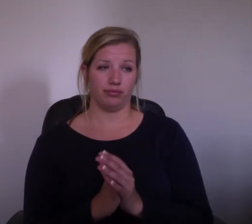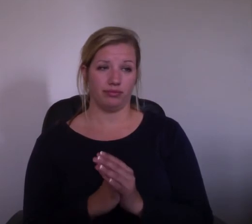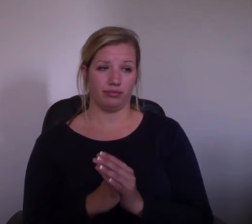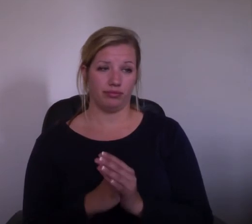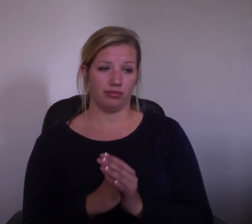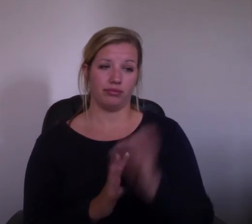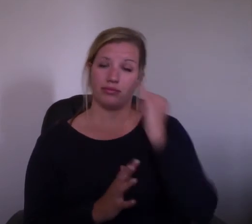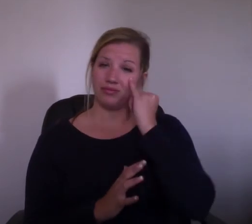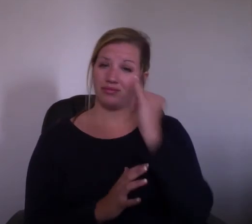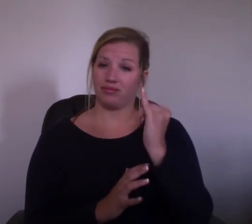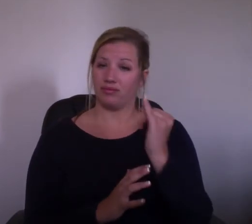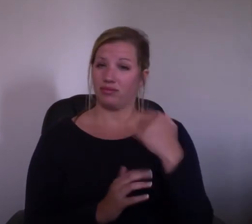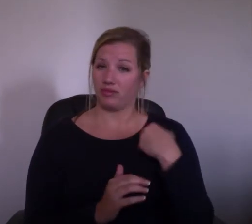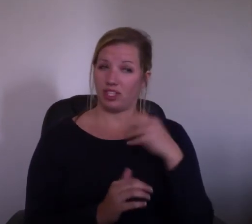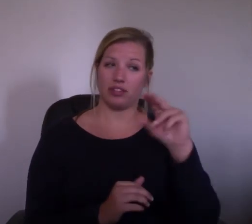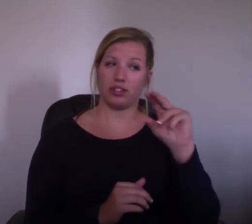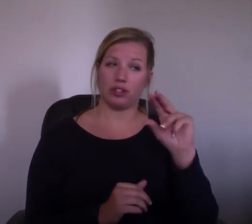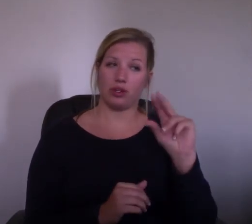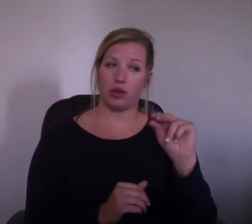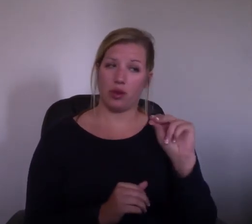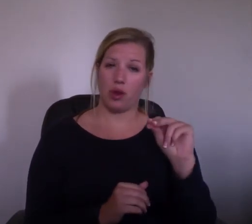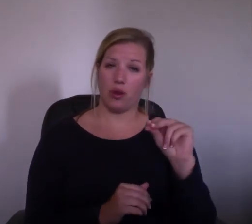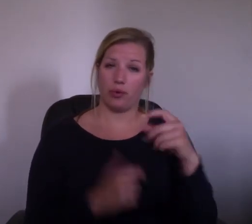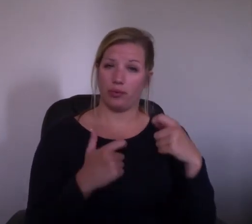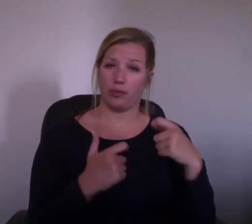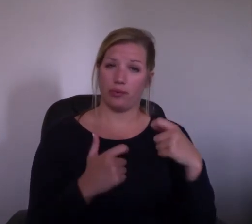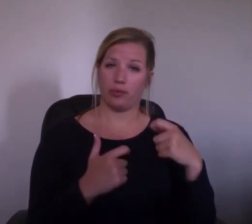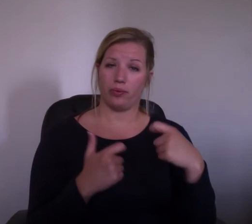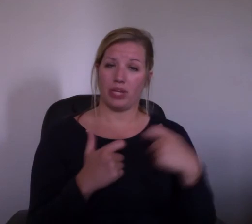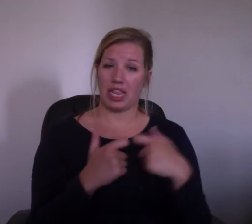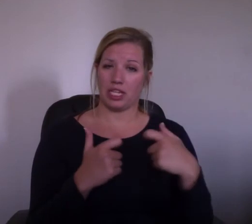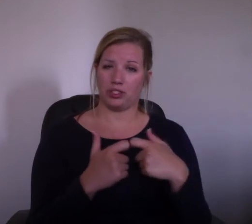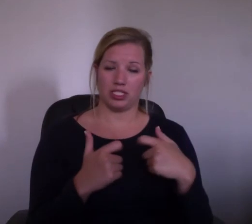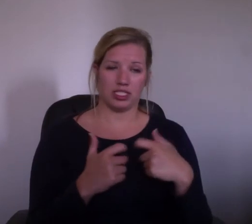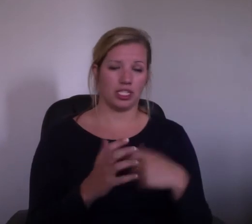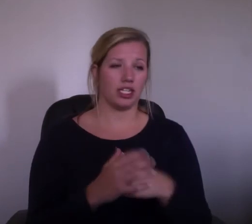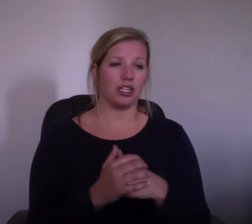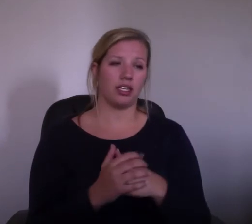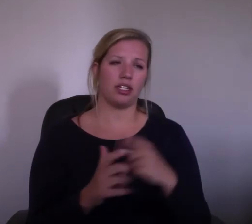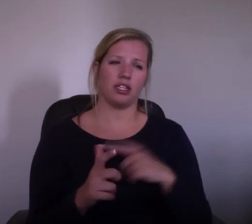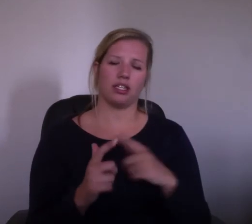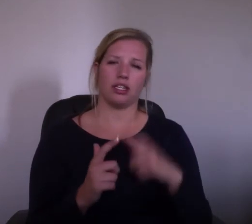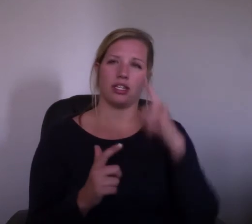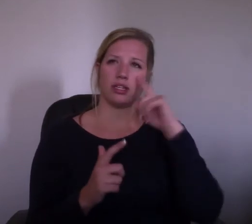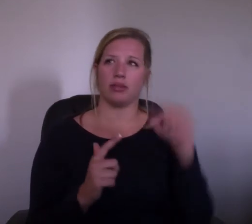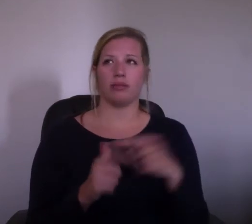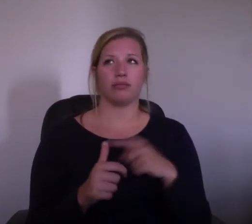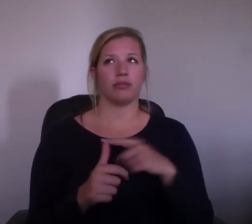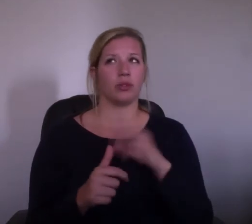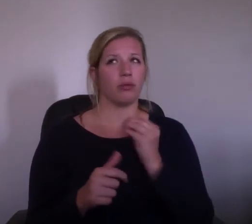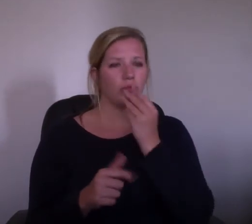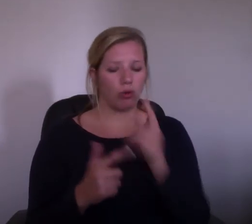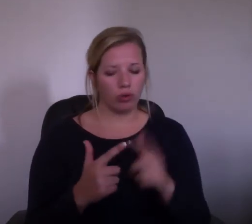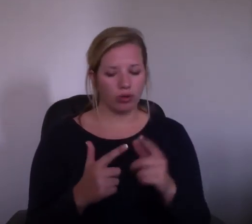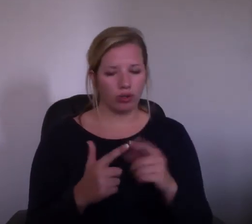If you have no electricity, you need to think about, how am I going to stay warm? How will I eat or prepare food?